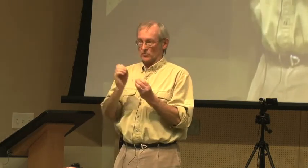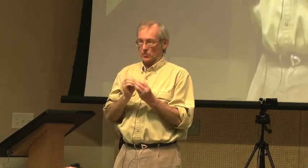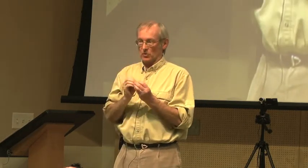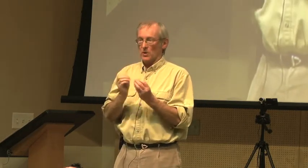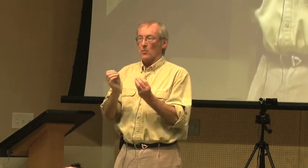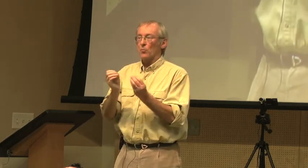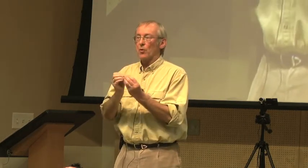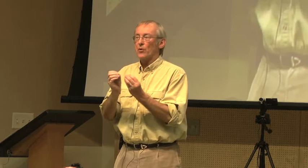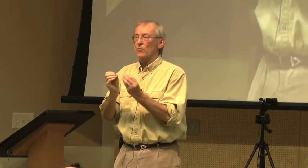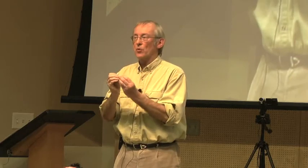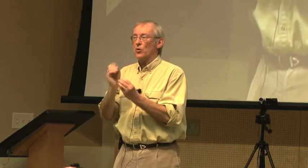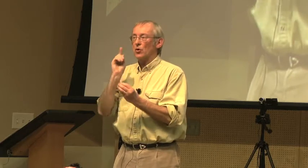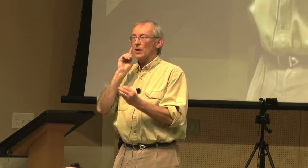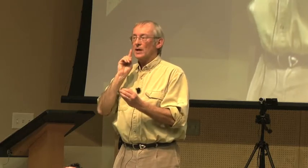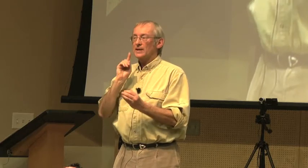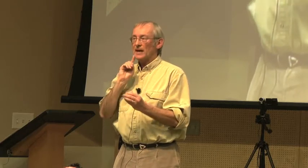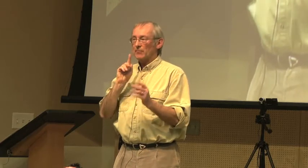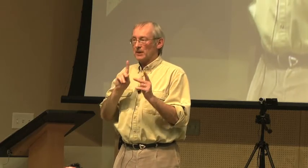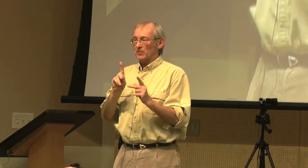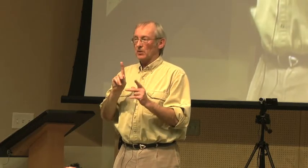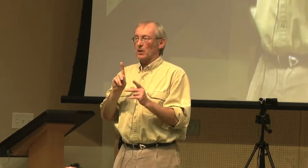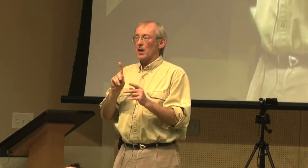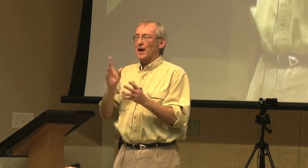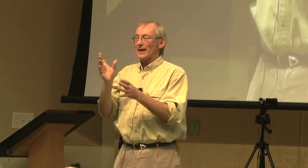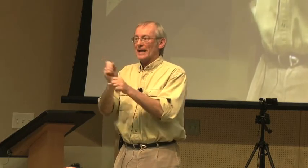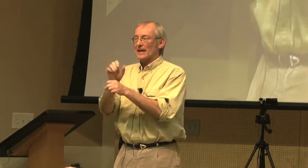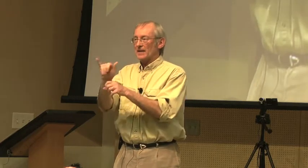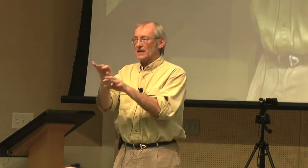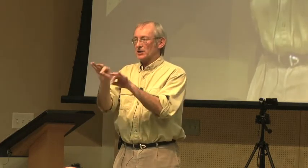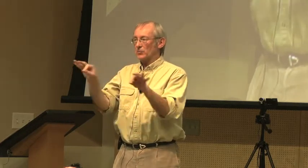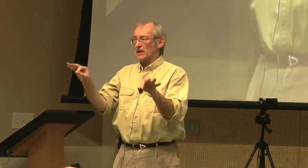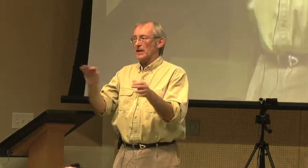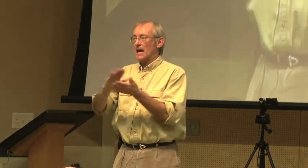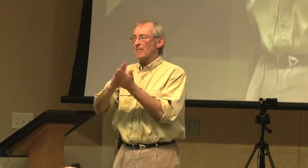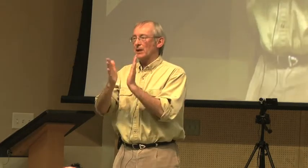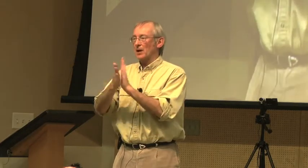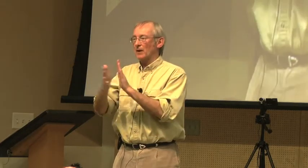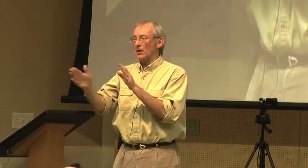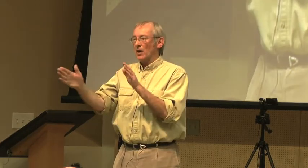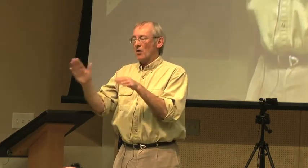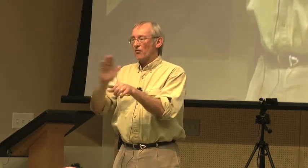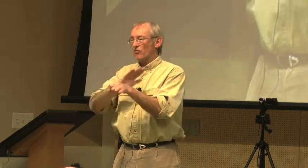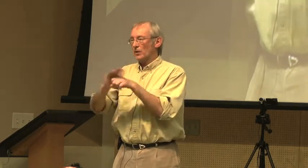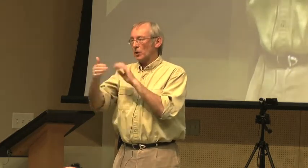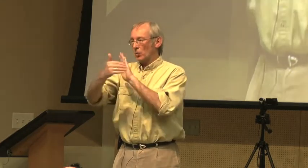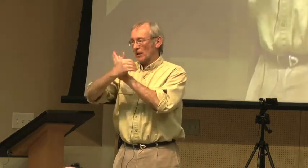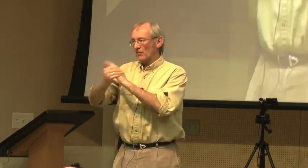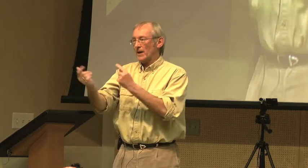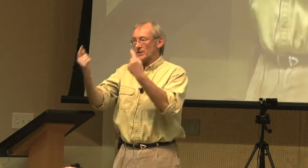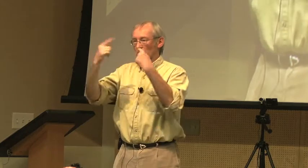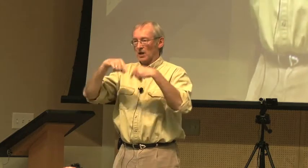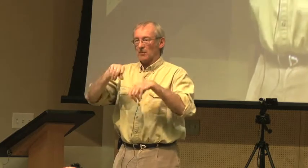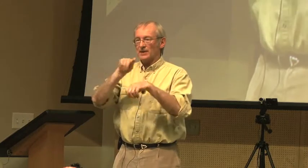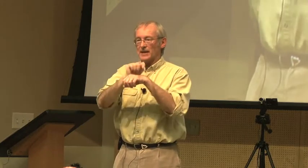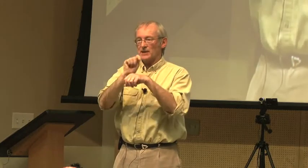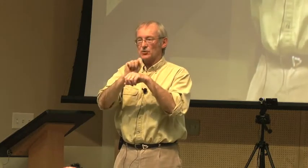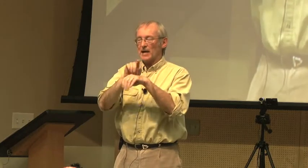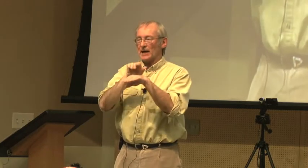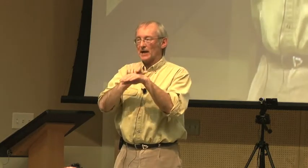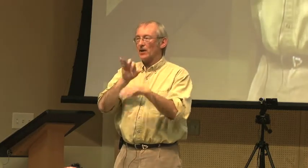anymore. More and more deaf people are getting that degree and becoming fully qualified to come on tenure track at